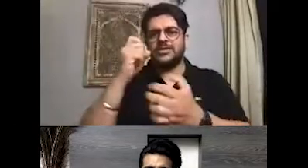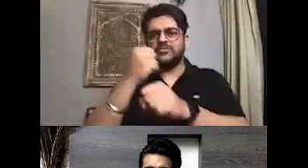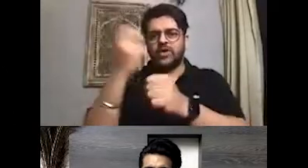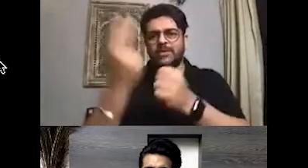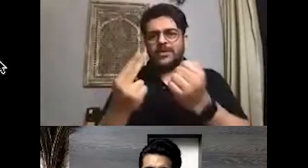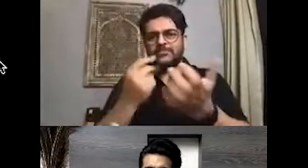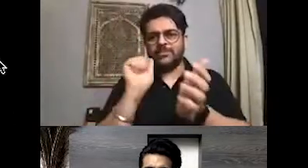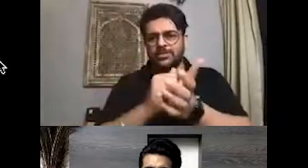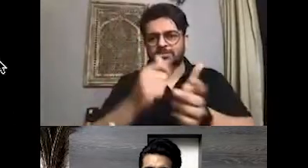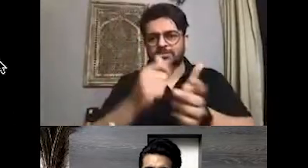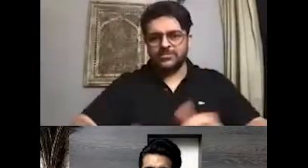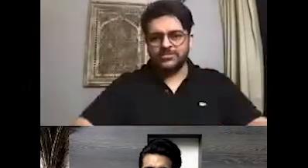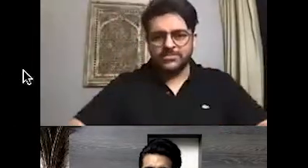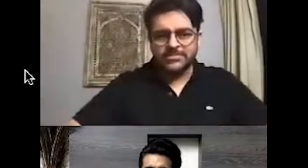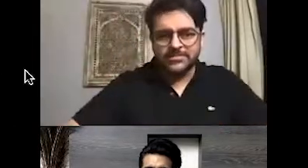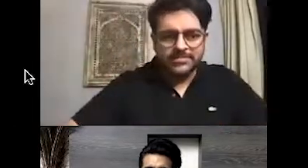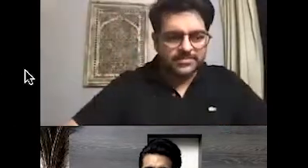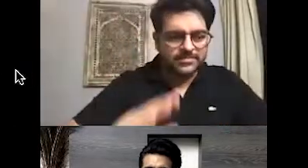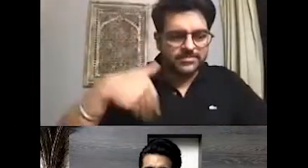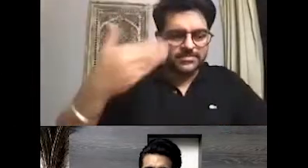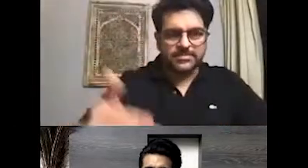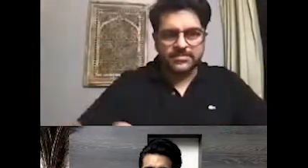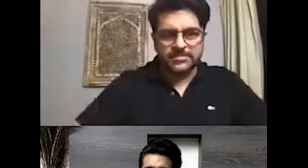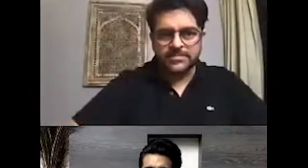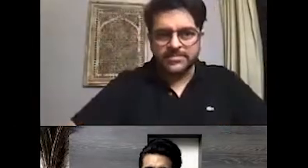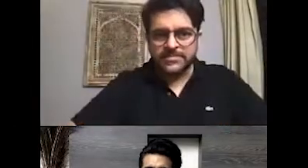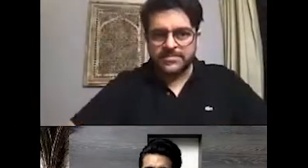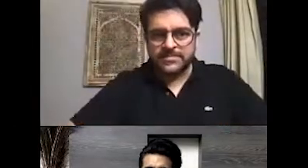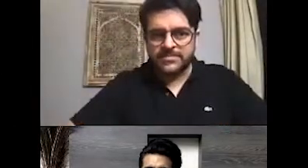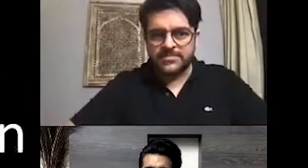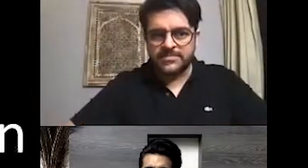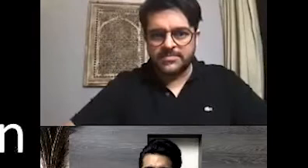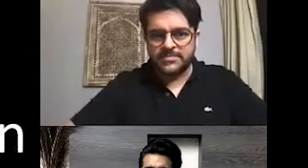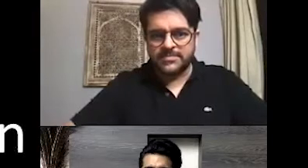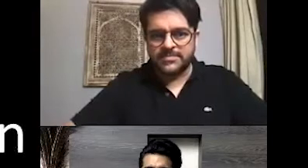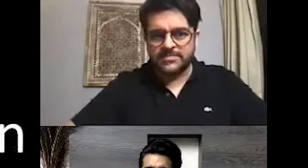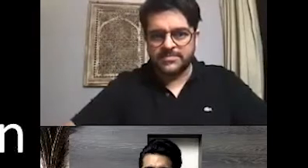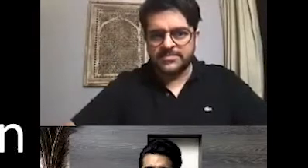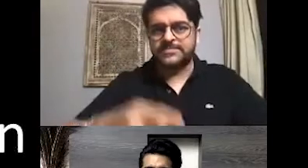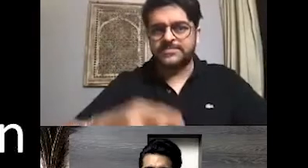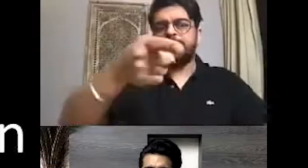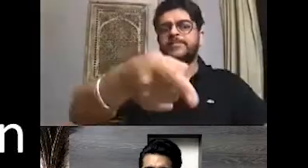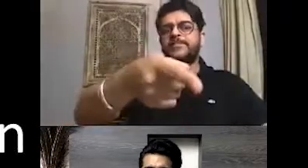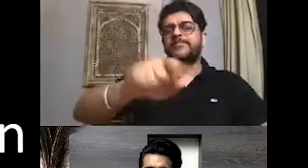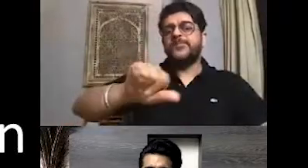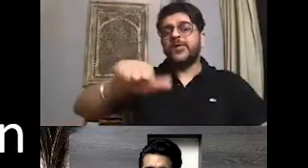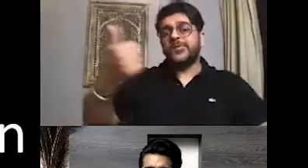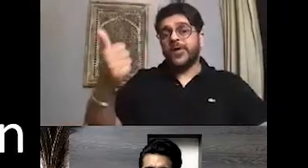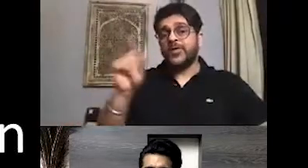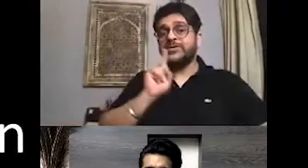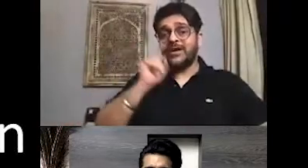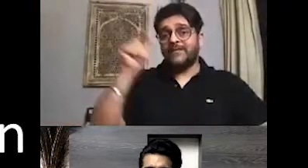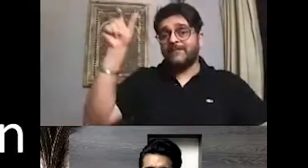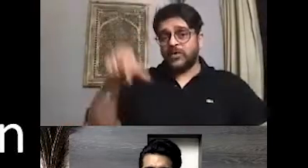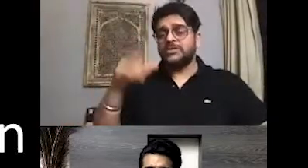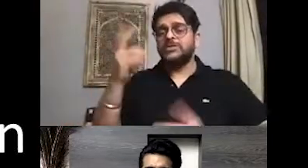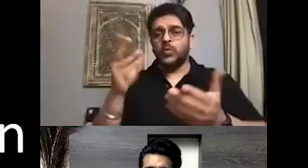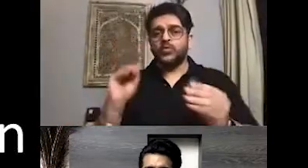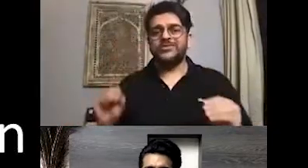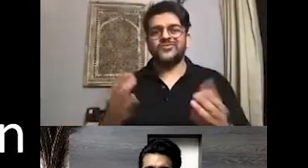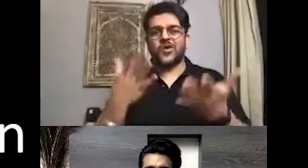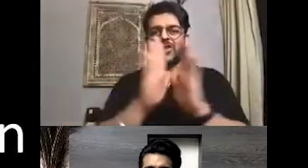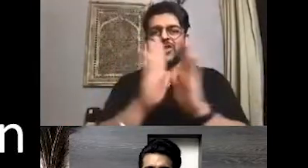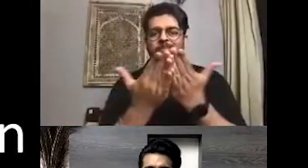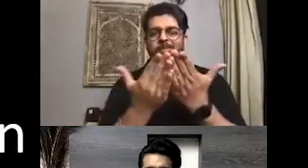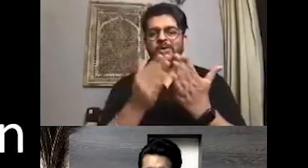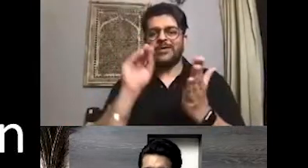So there is an Indian Sign Language grammar book that was written by Dr. Madan Vashisht. And there is